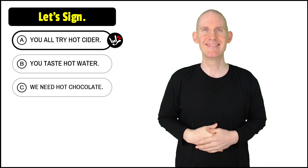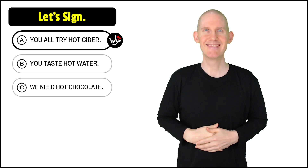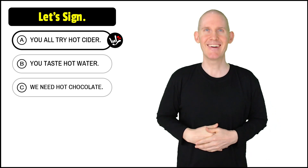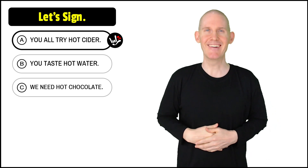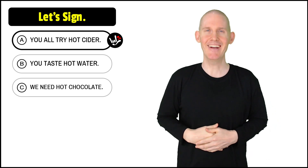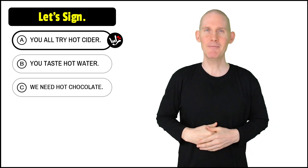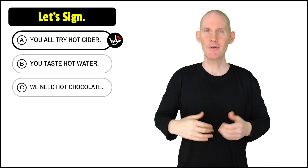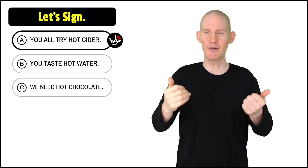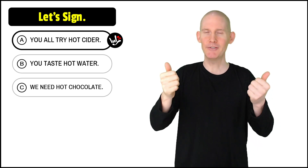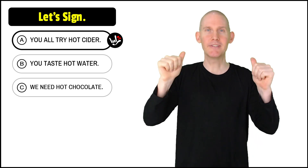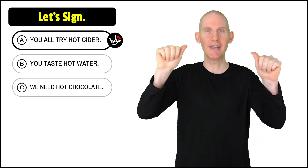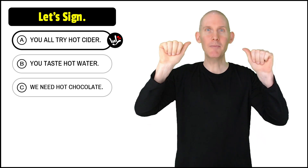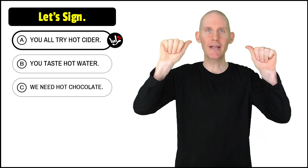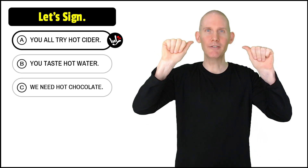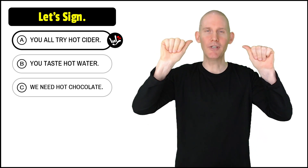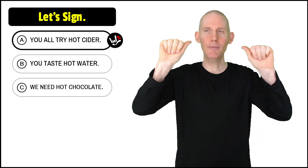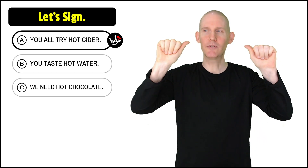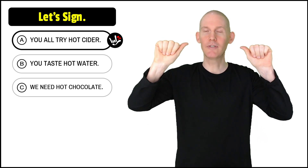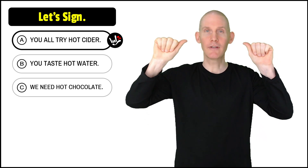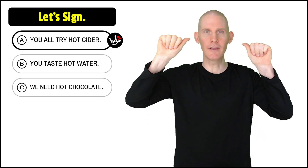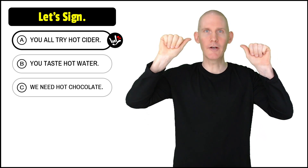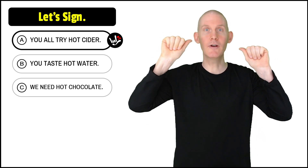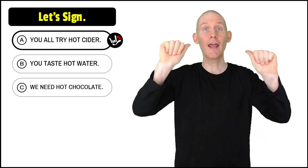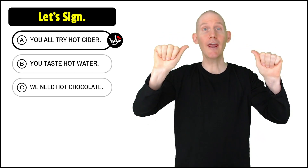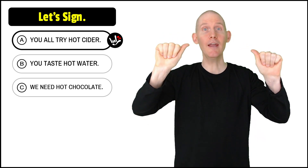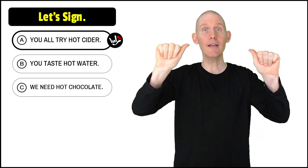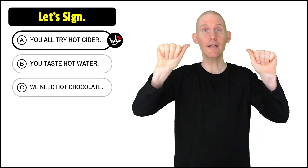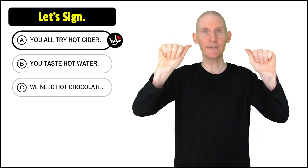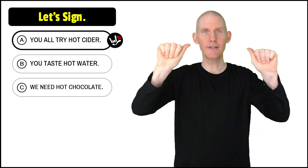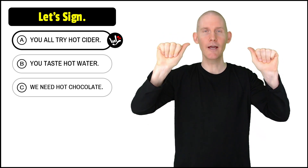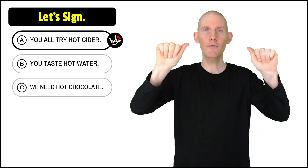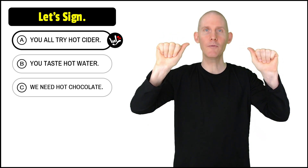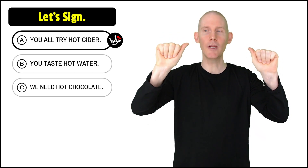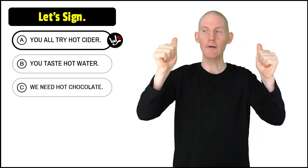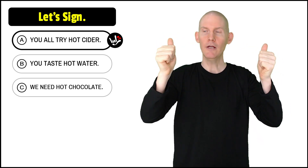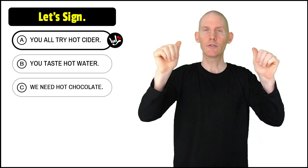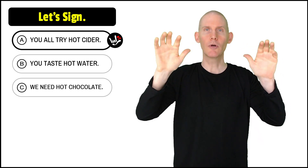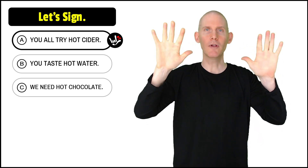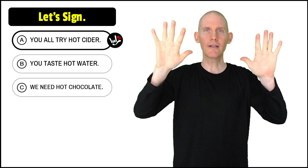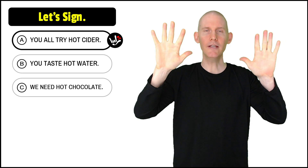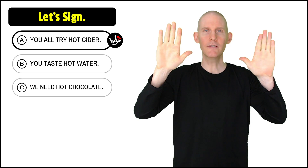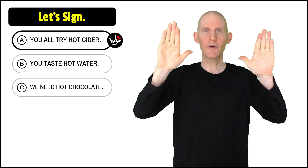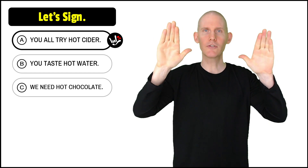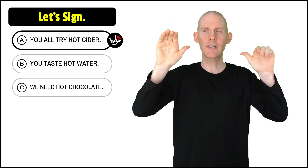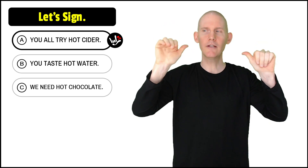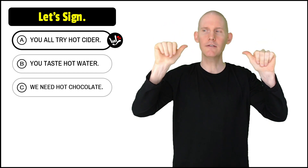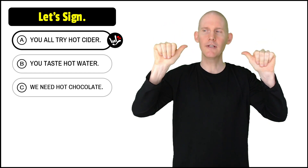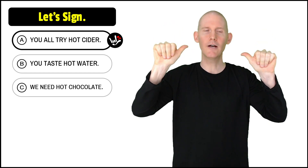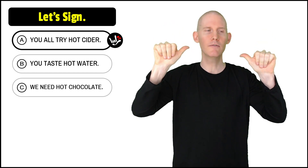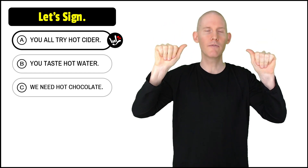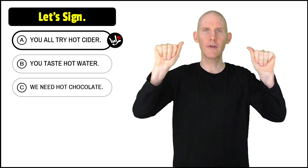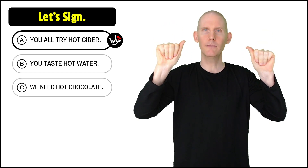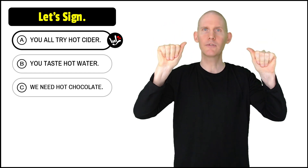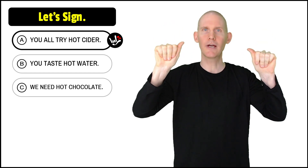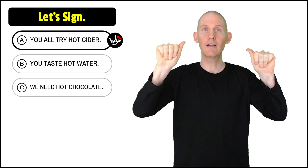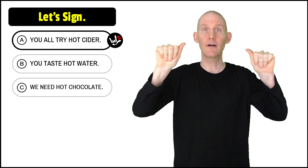All right, we're going to use the same hand shapes, the letter A, as in the alphabet. So we go like this, fingers together, down, thumbs tight